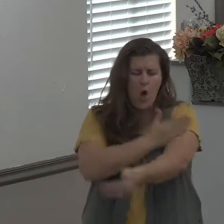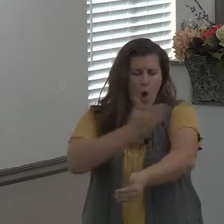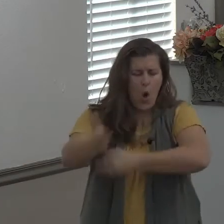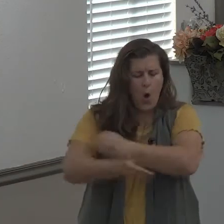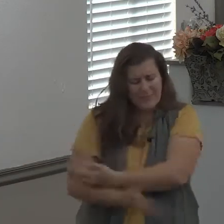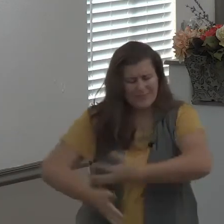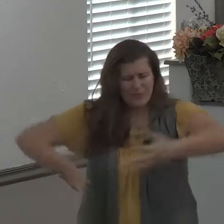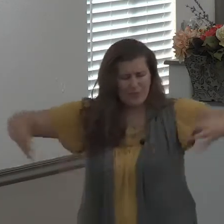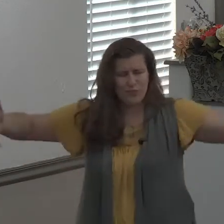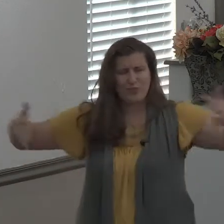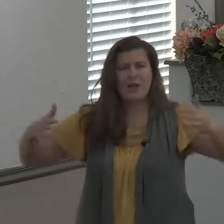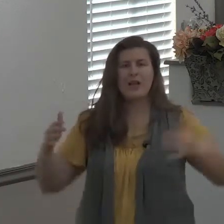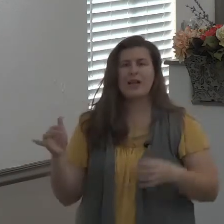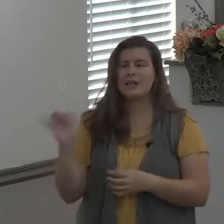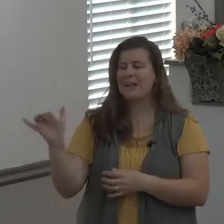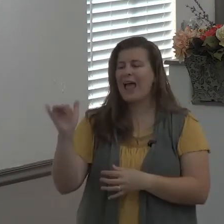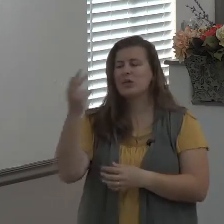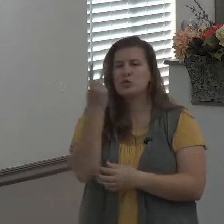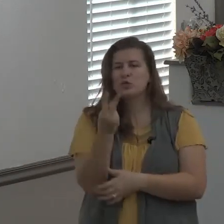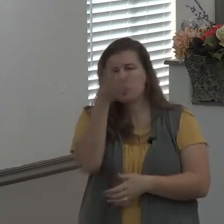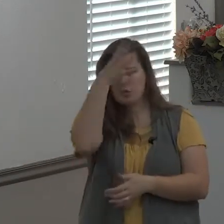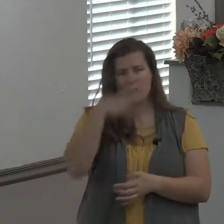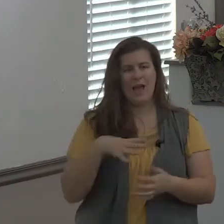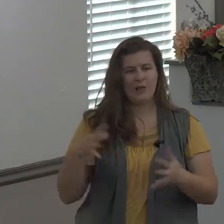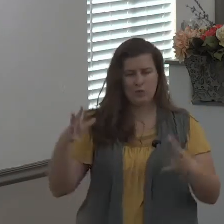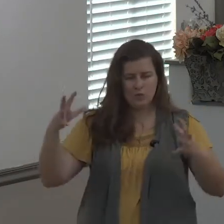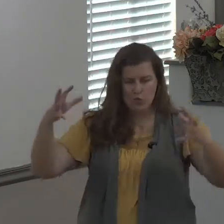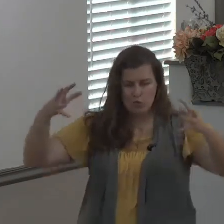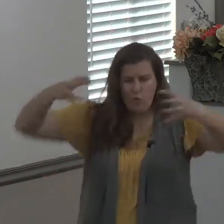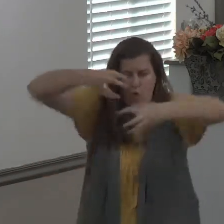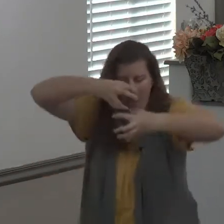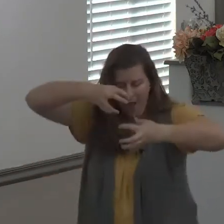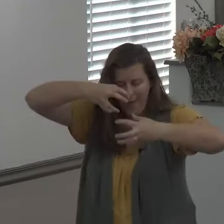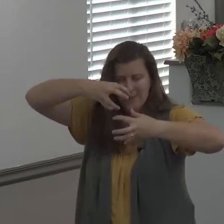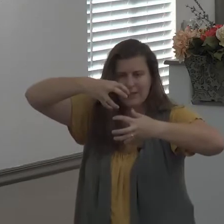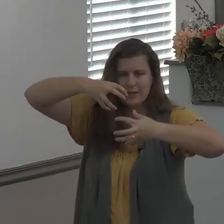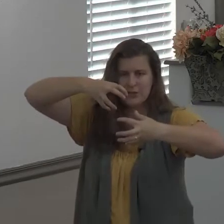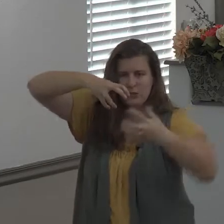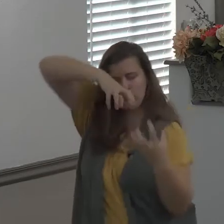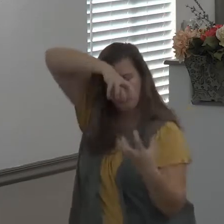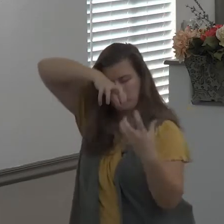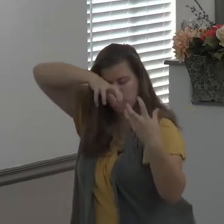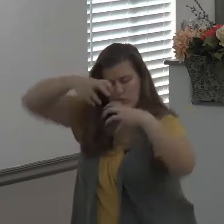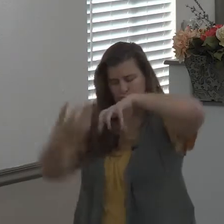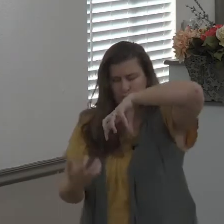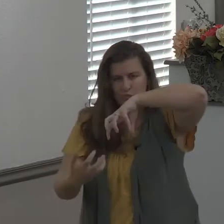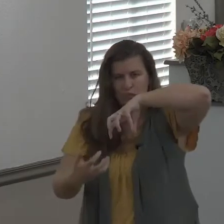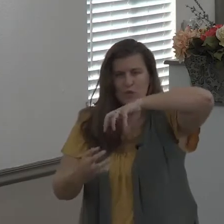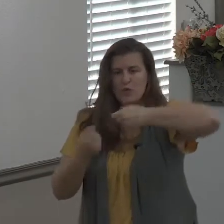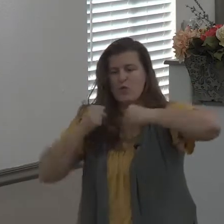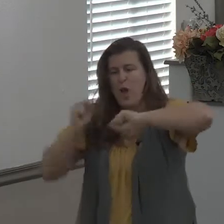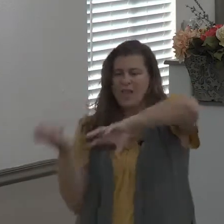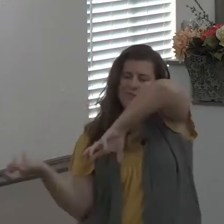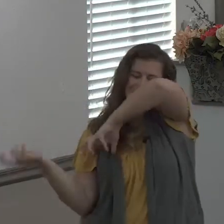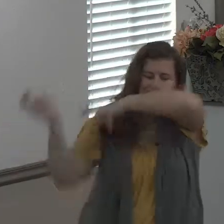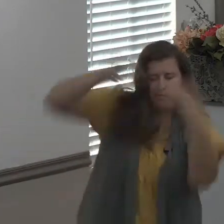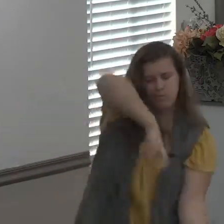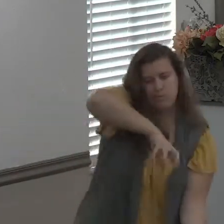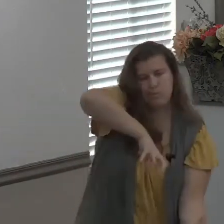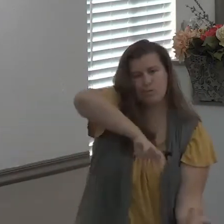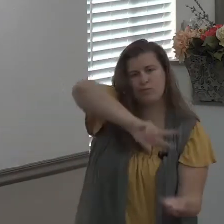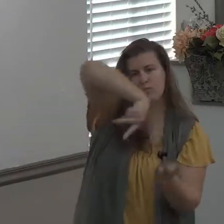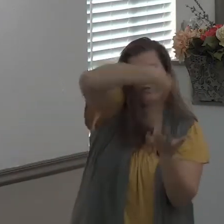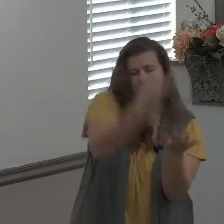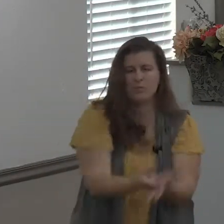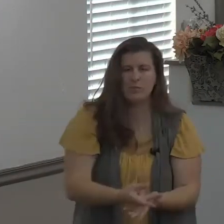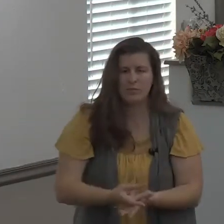to struggle, to contend with arms extended, as two men who seize each other by the